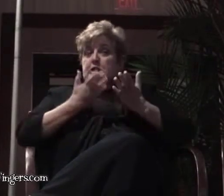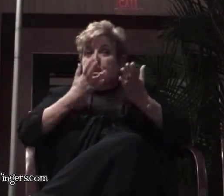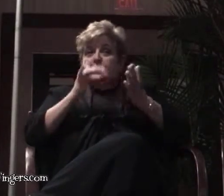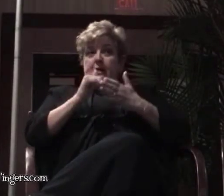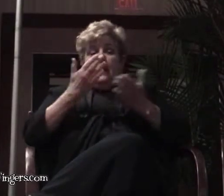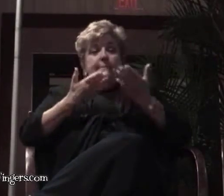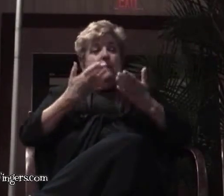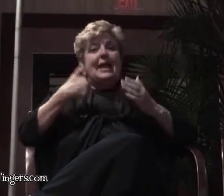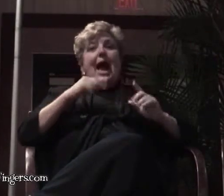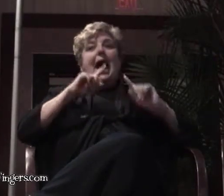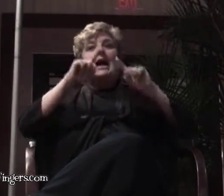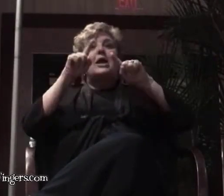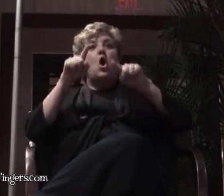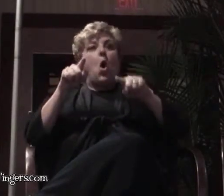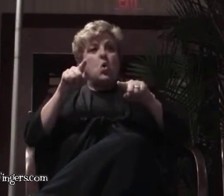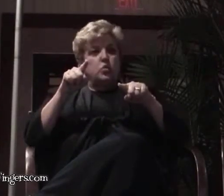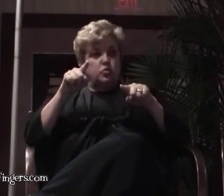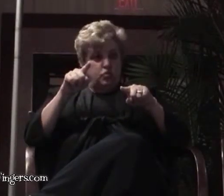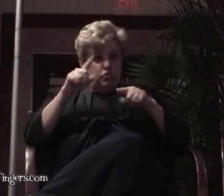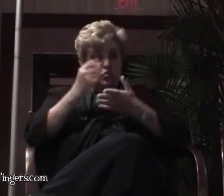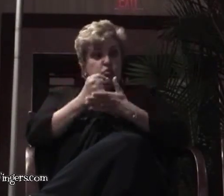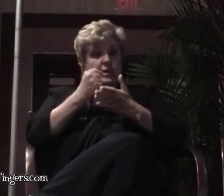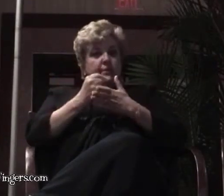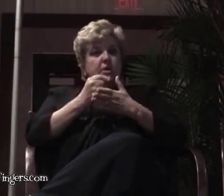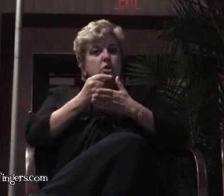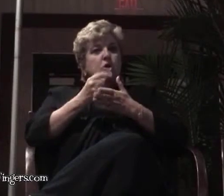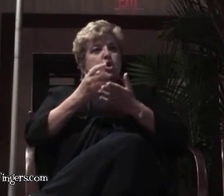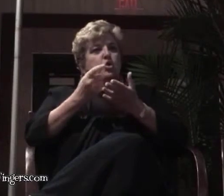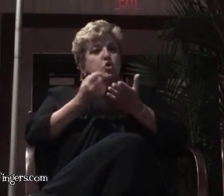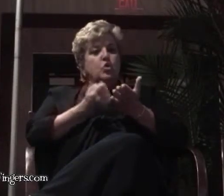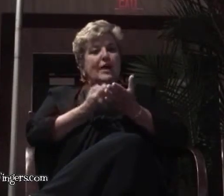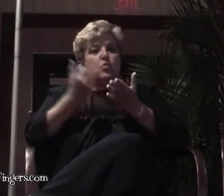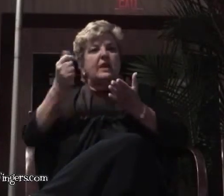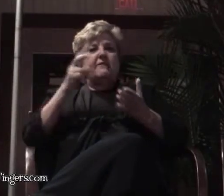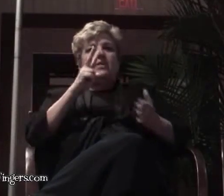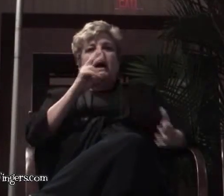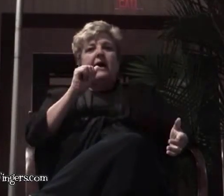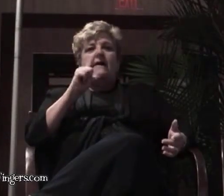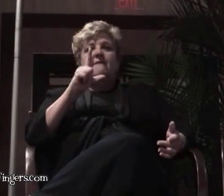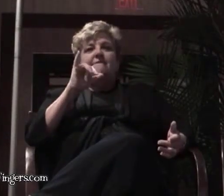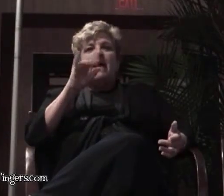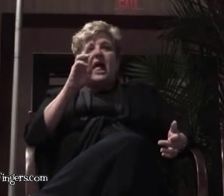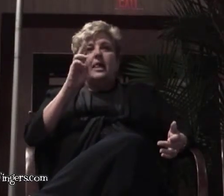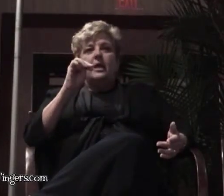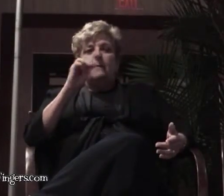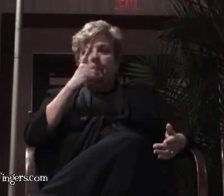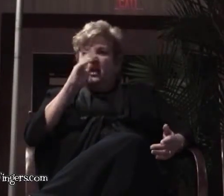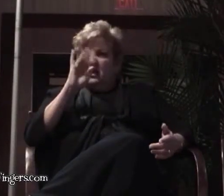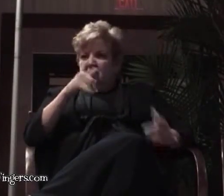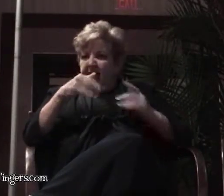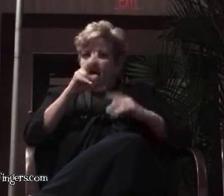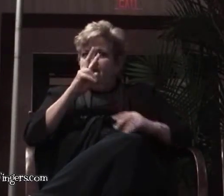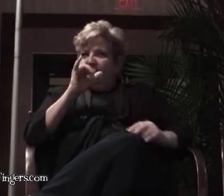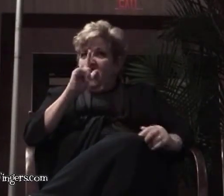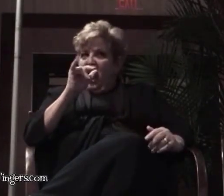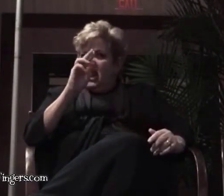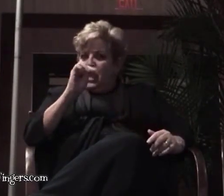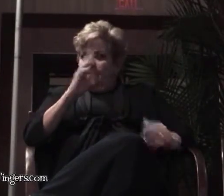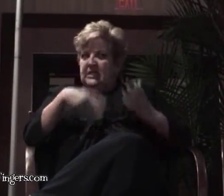this Valium that I'm on. Because Valium is kicking my butt. I don't know about you guys, but